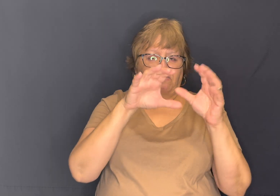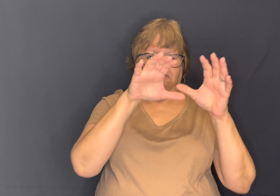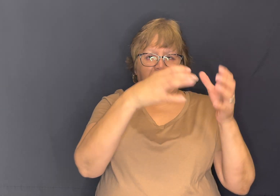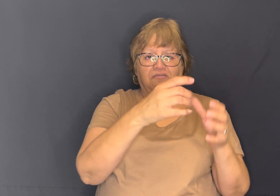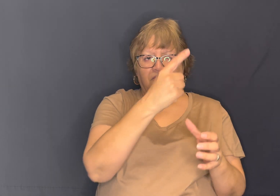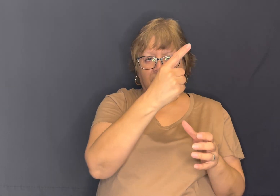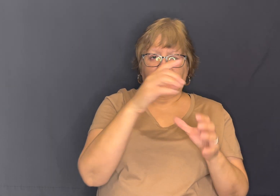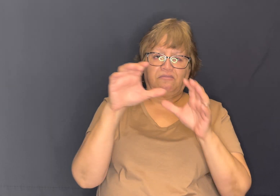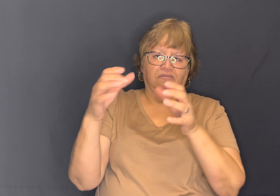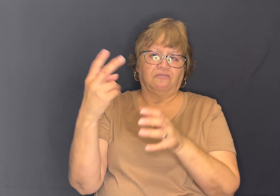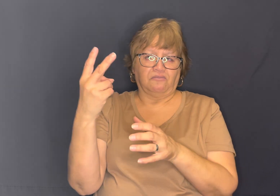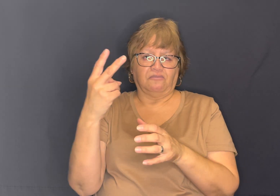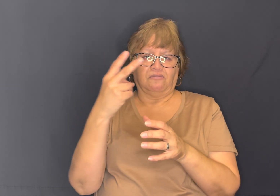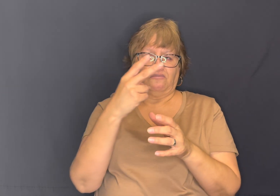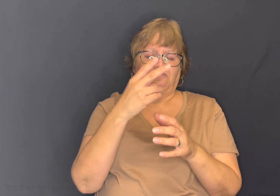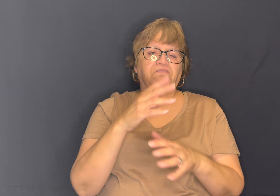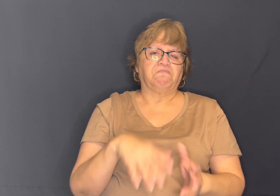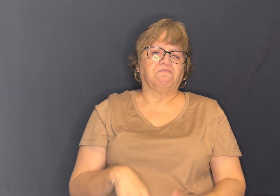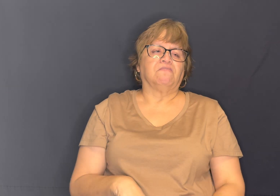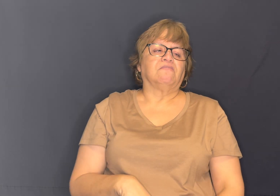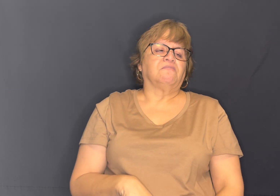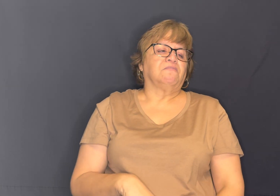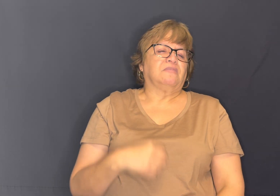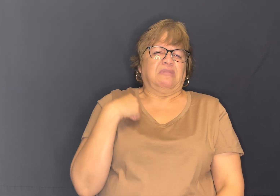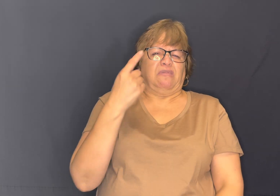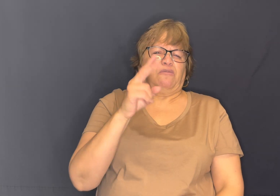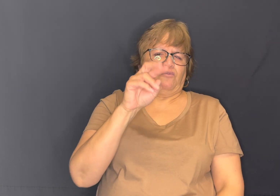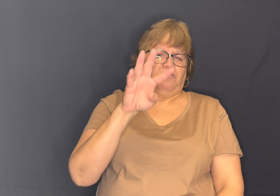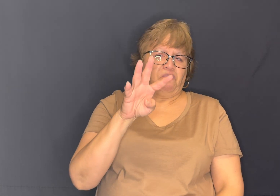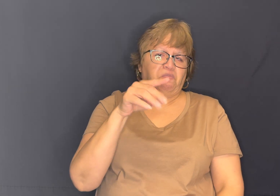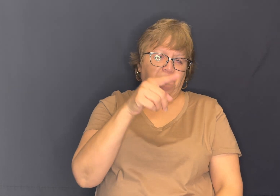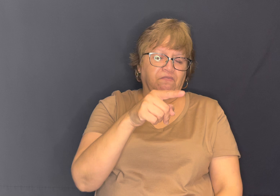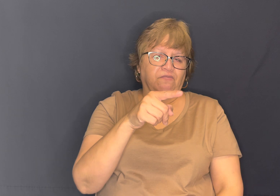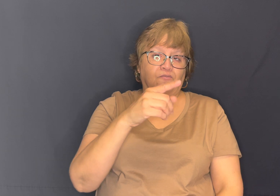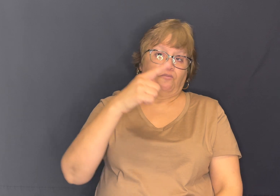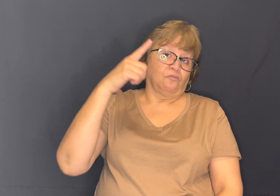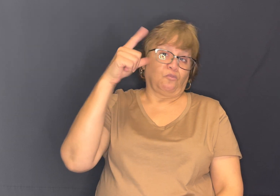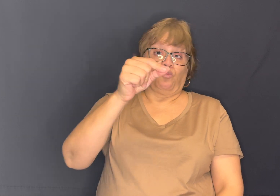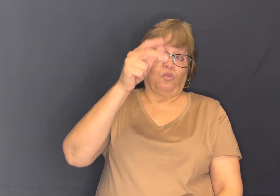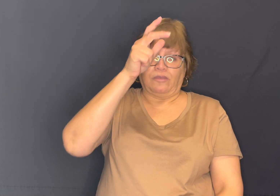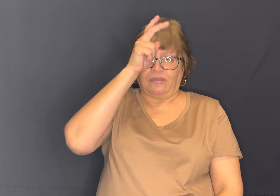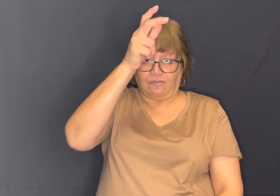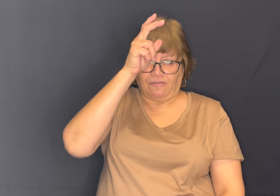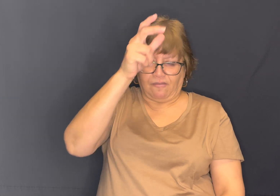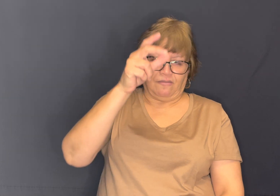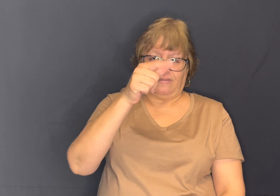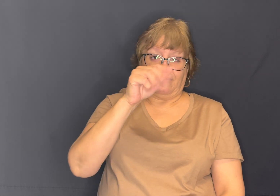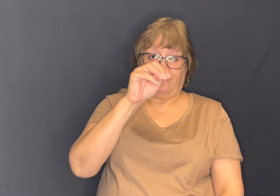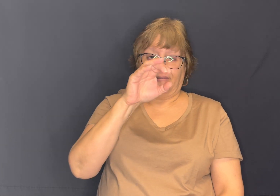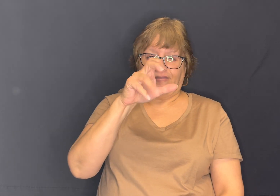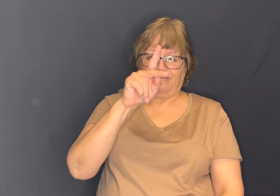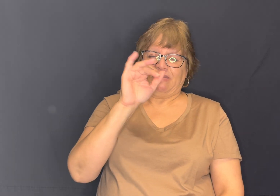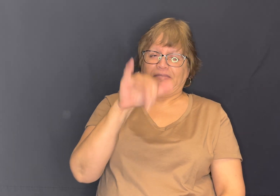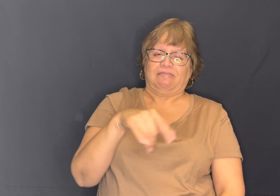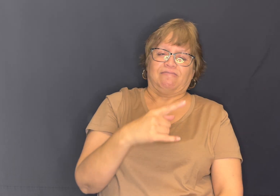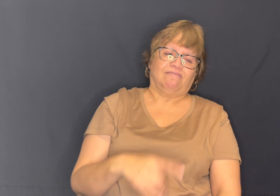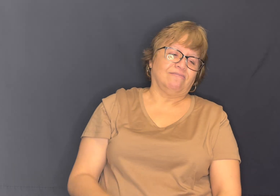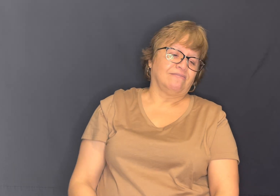South Carolina. I teach 2 classes, ASL 1 and ASL 2. I've been doing that since 2004. And of course,